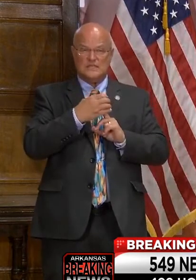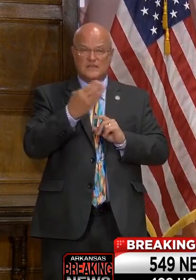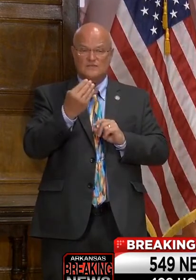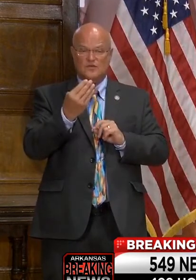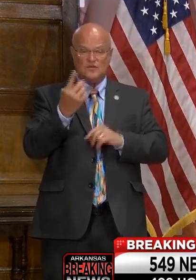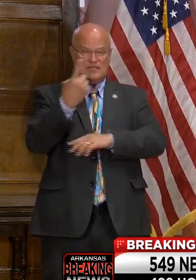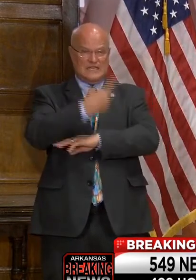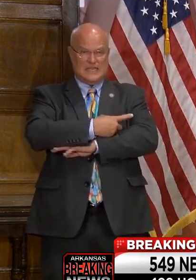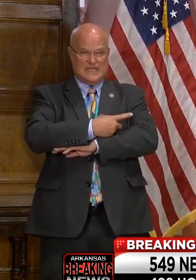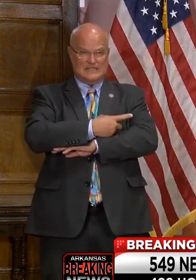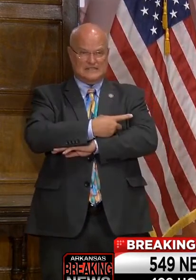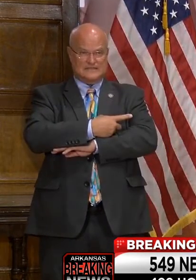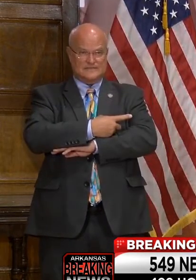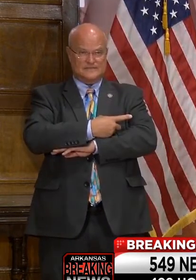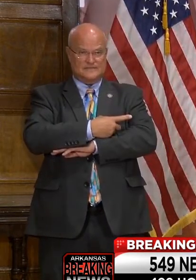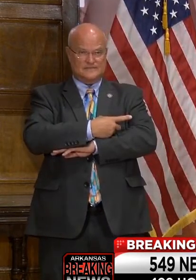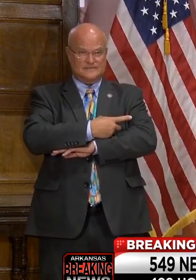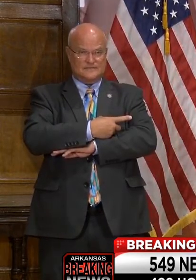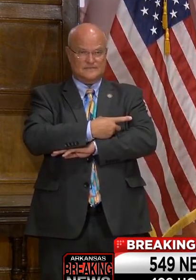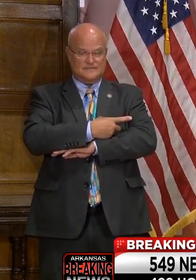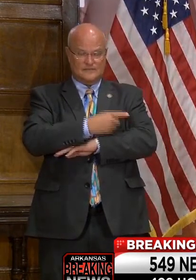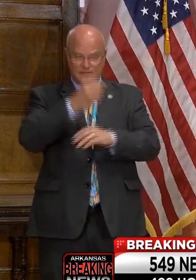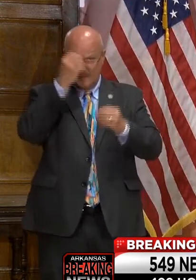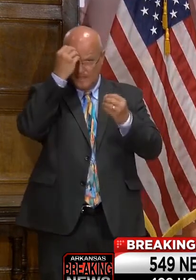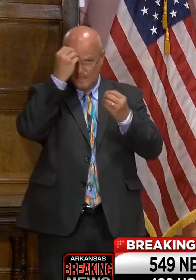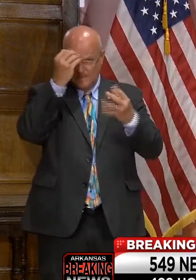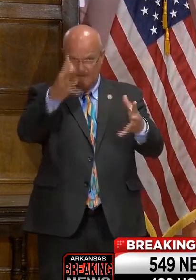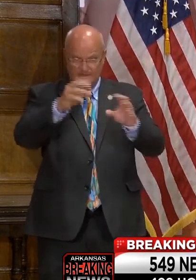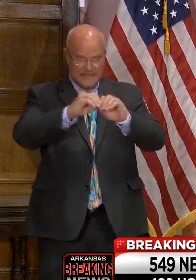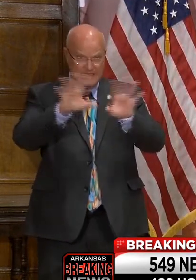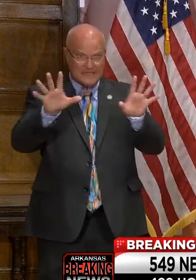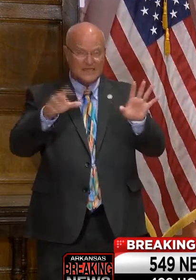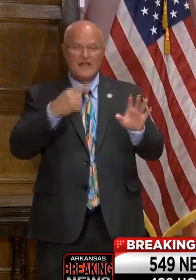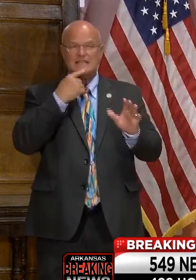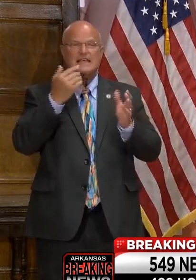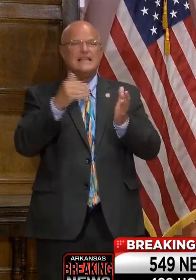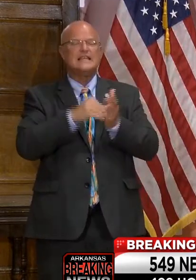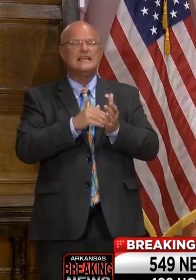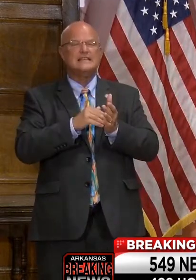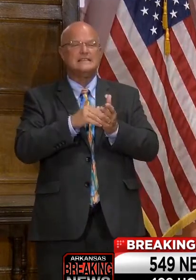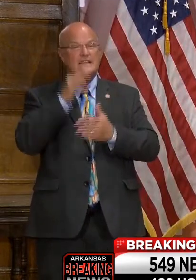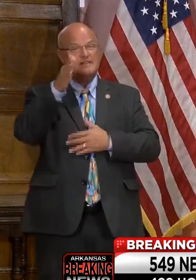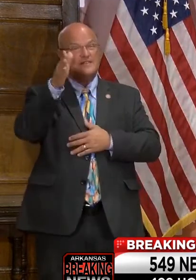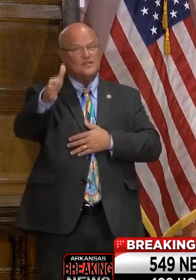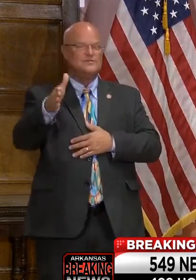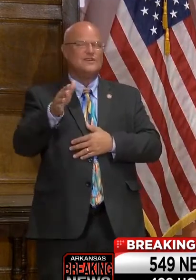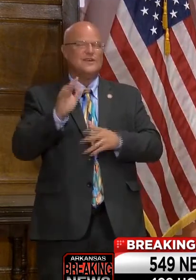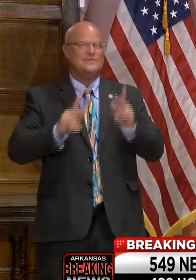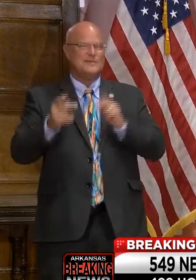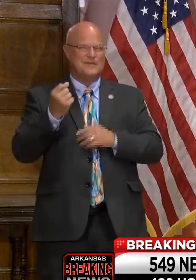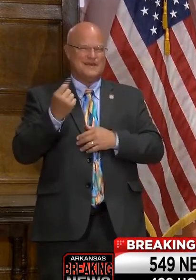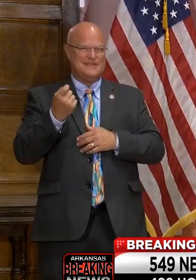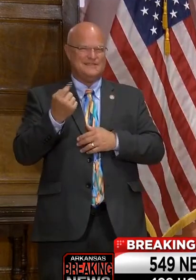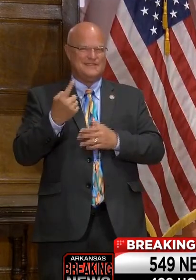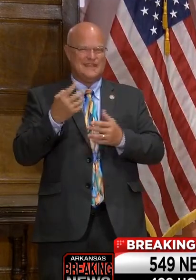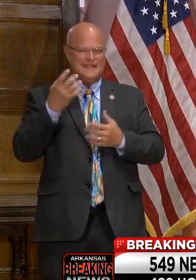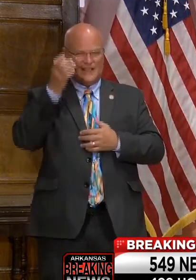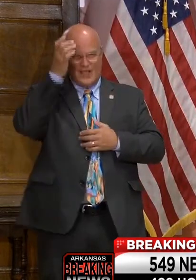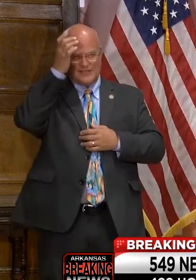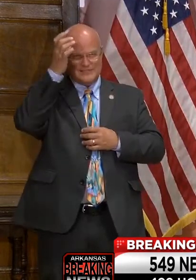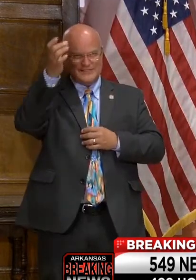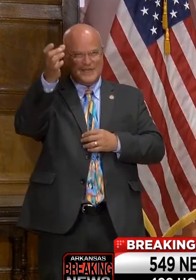for 14 days. And I want to make sure that that's very clear. I will repeat that in the future so that people understand that